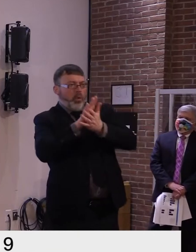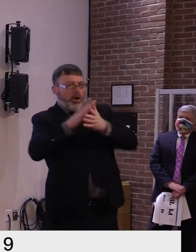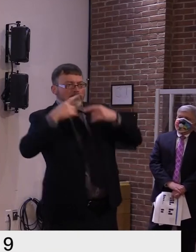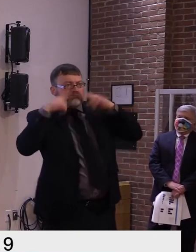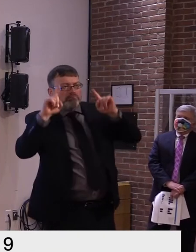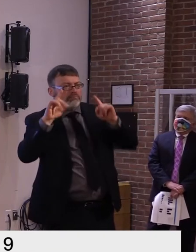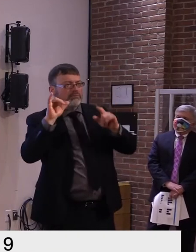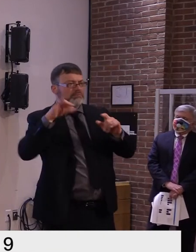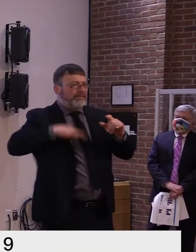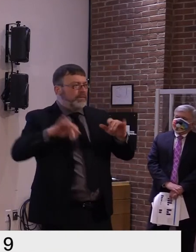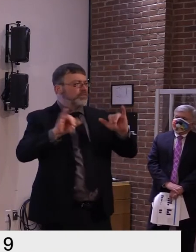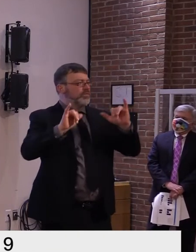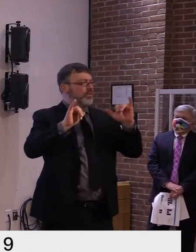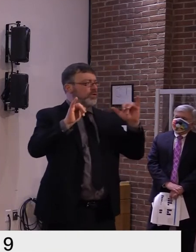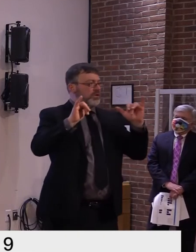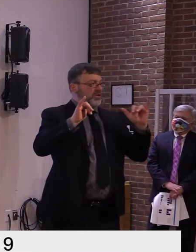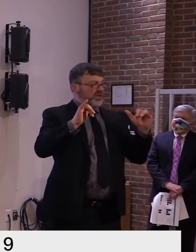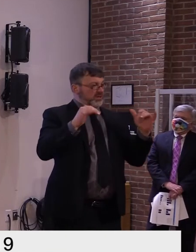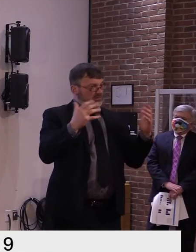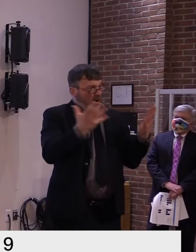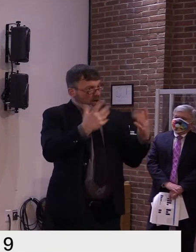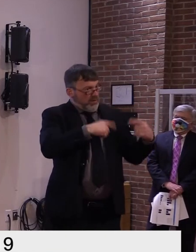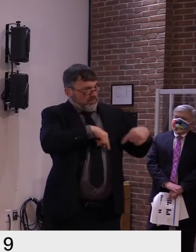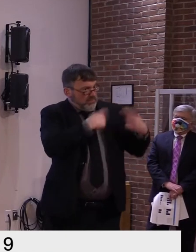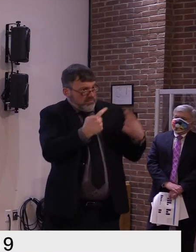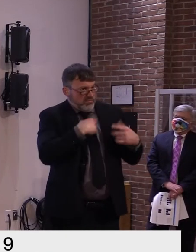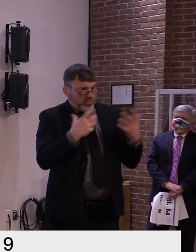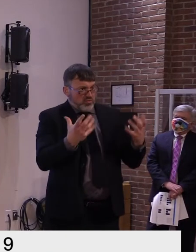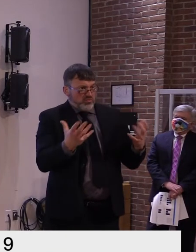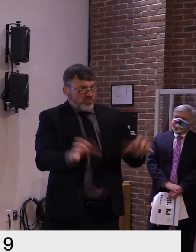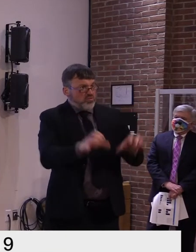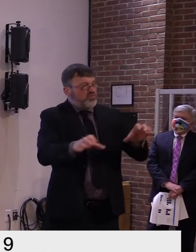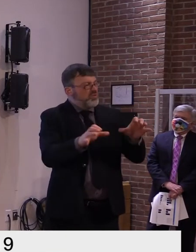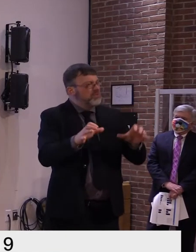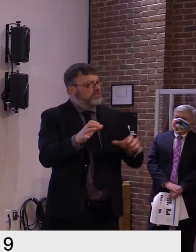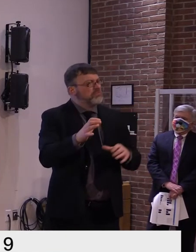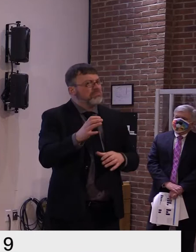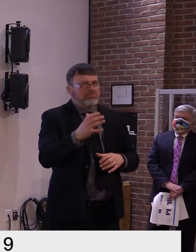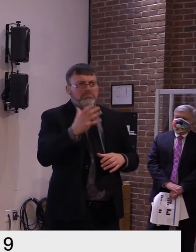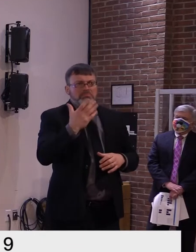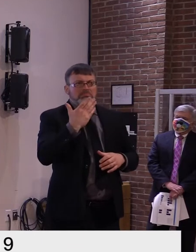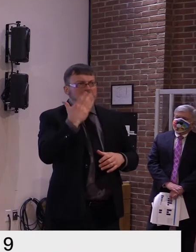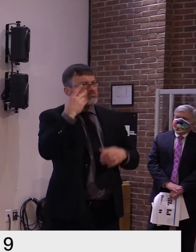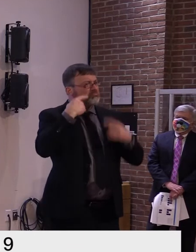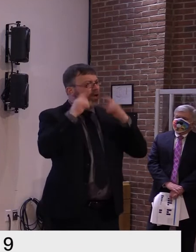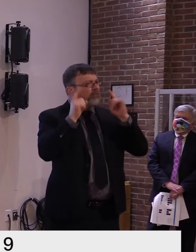person is certainly predicated on our analysis of the conditions.